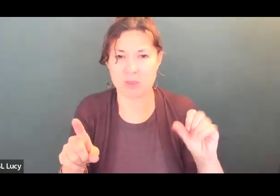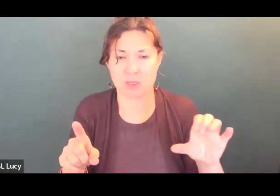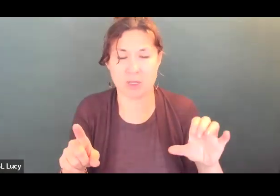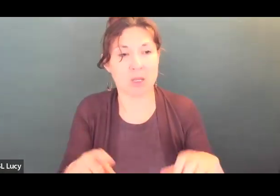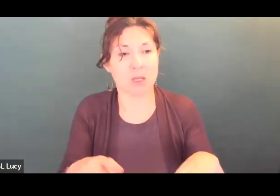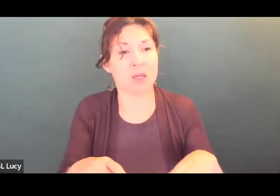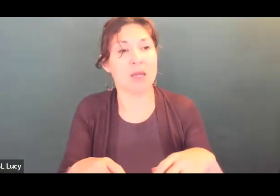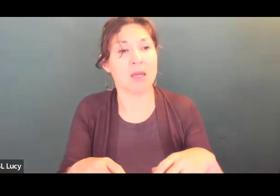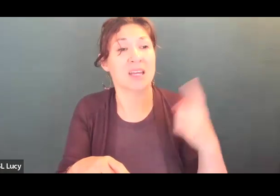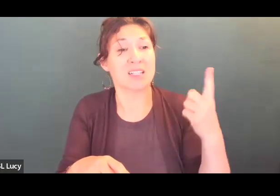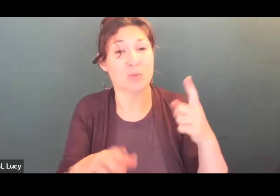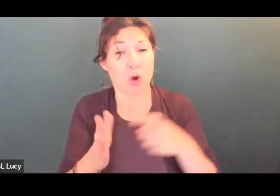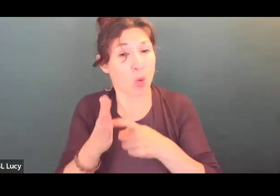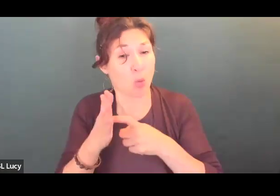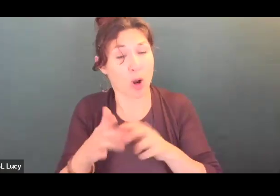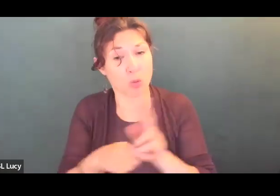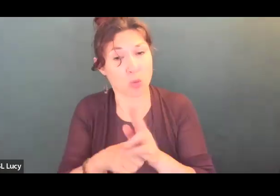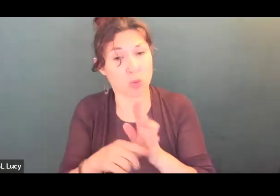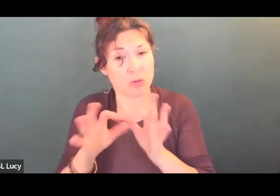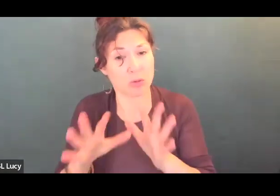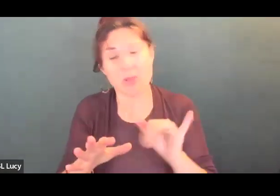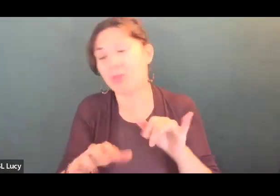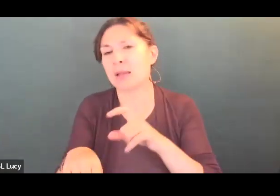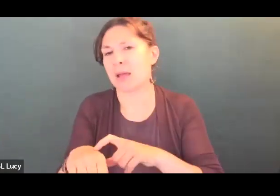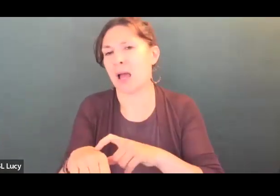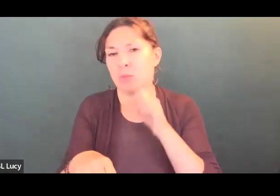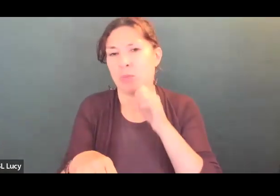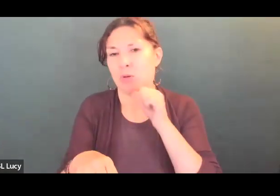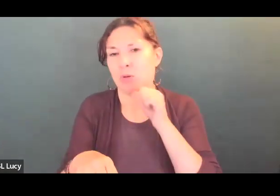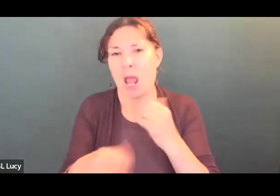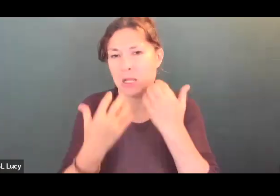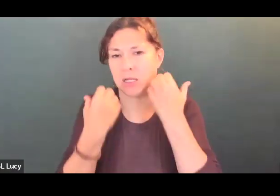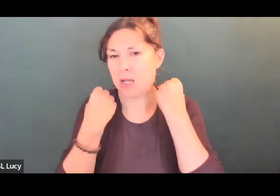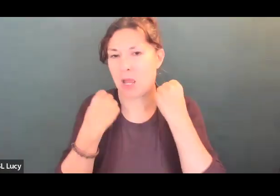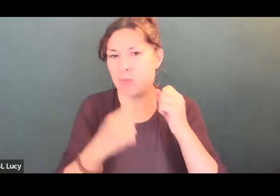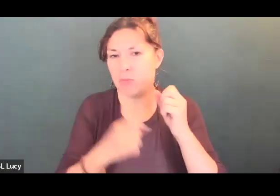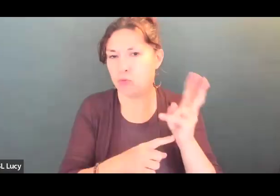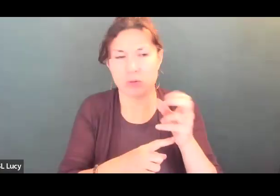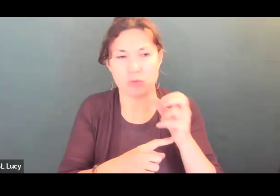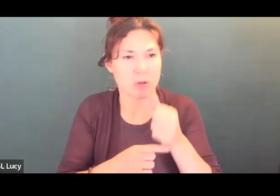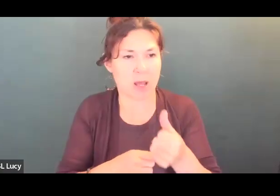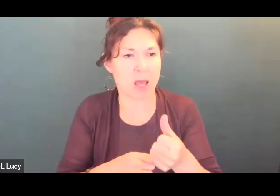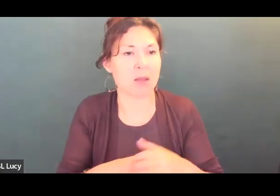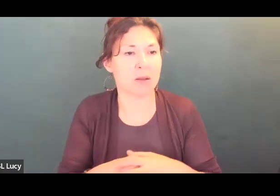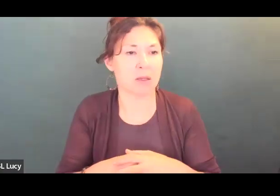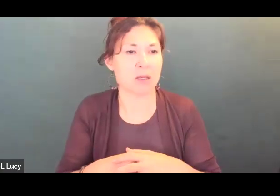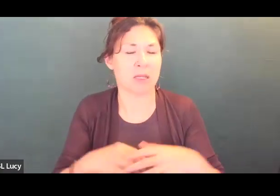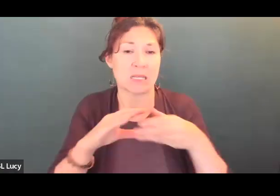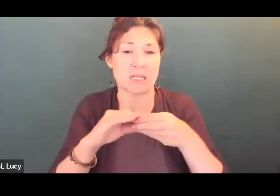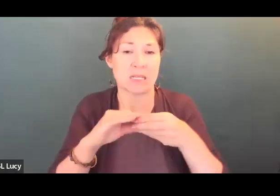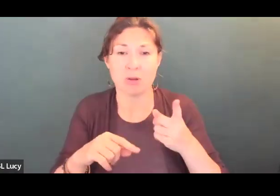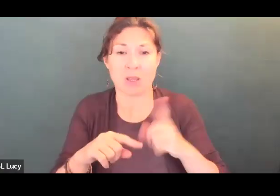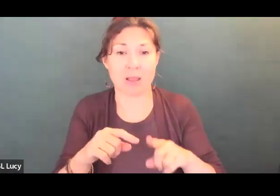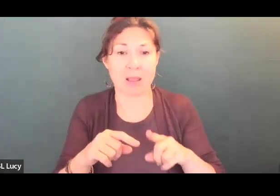uses for English interpretation will not be deducted from a speaker's allotted time. Speakers may not reassign their time to